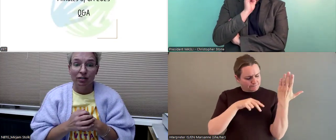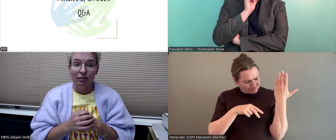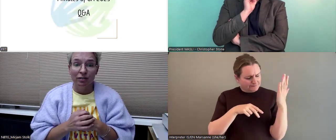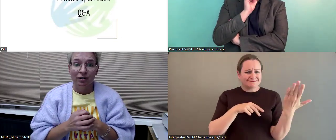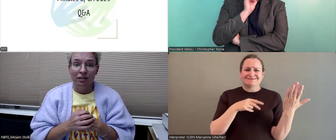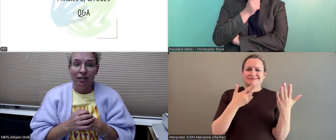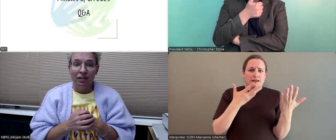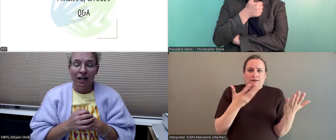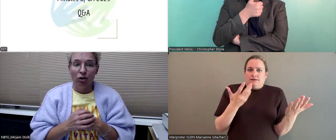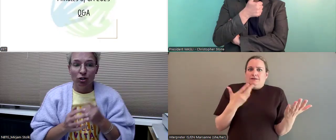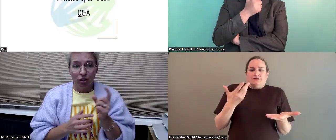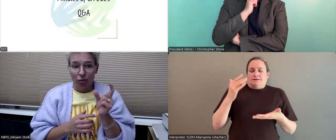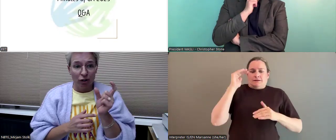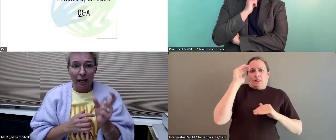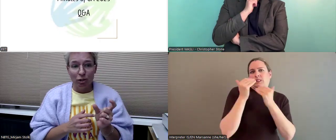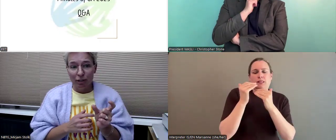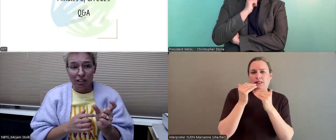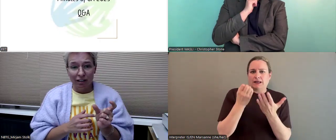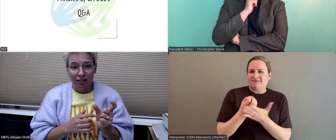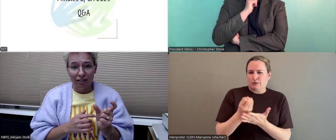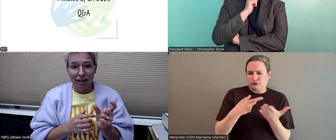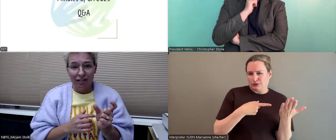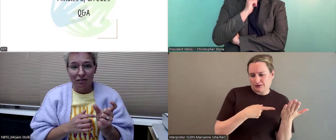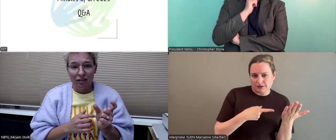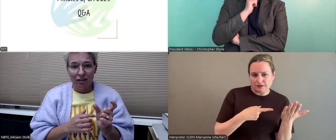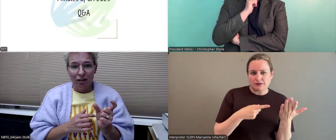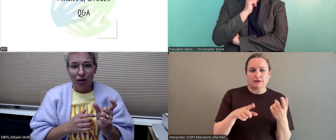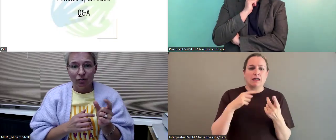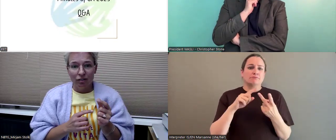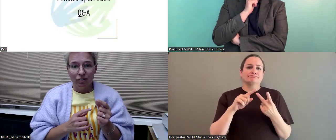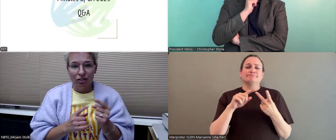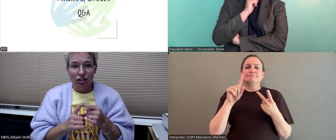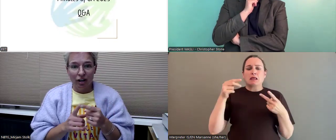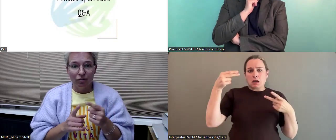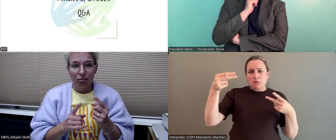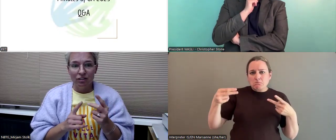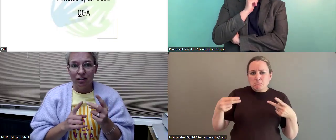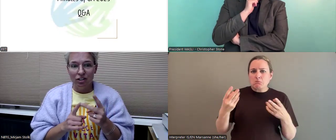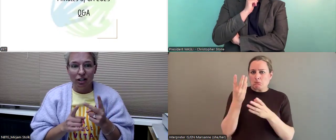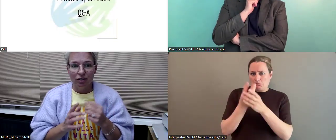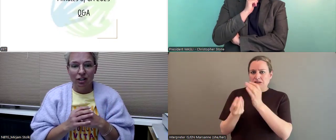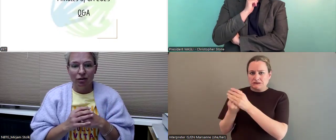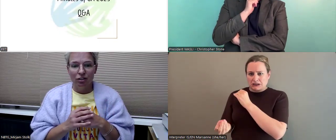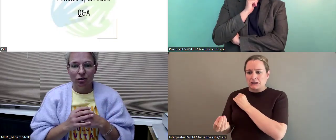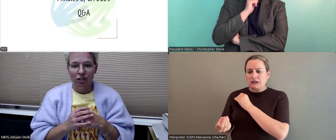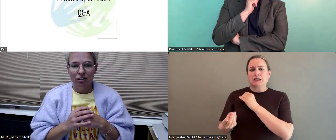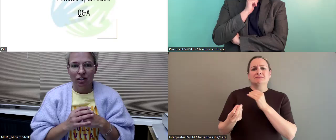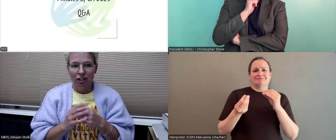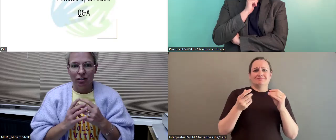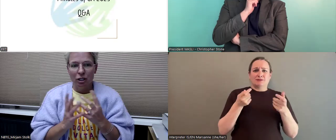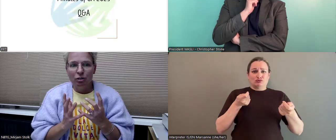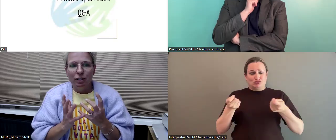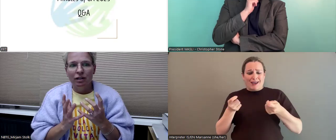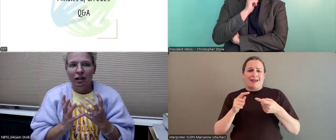sufficient information. And also there were names missing there of the chair of the meeting, the secretary. So